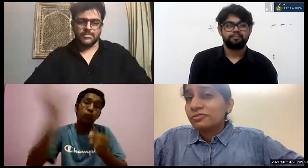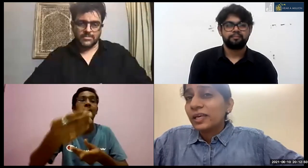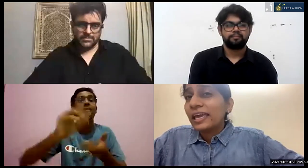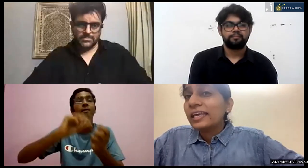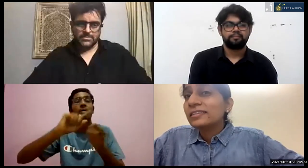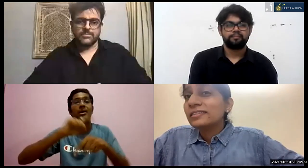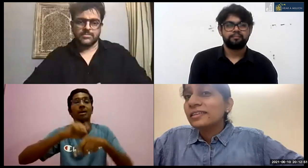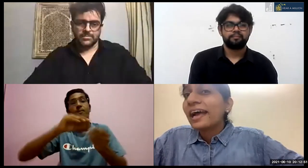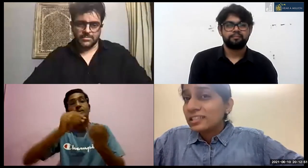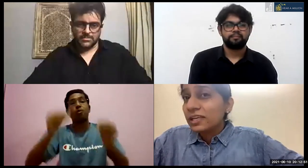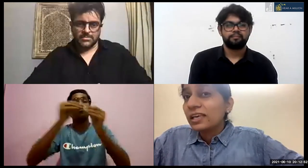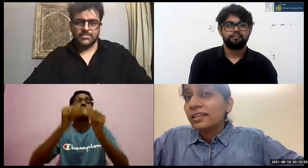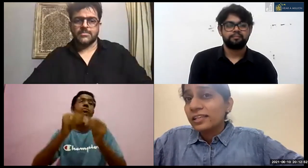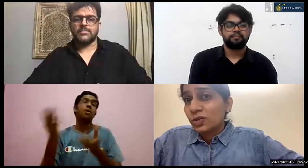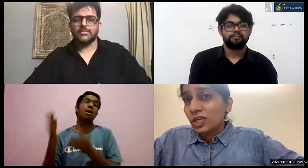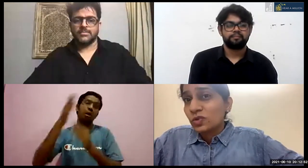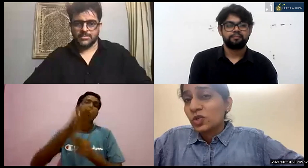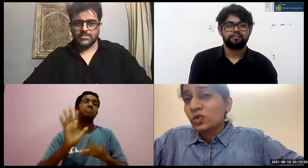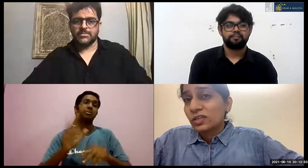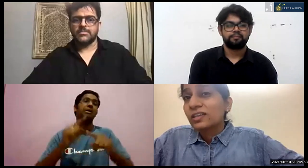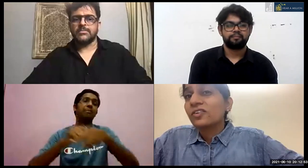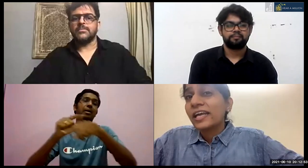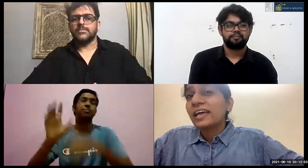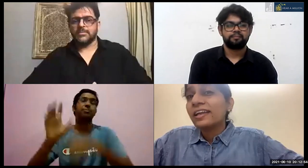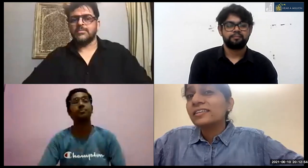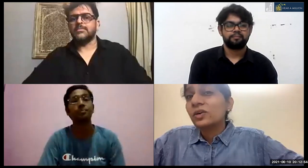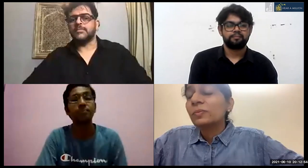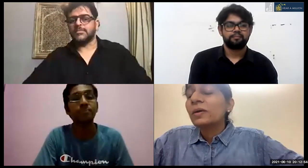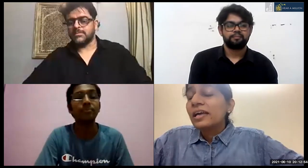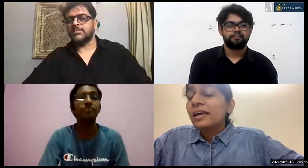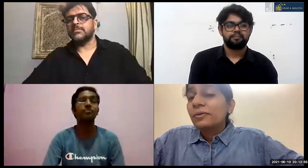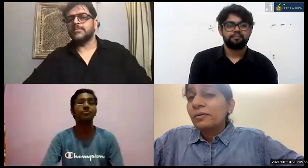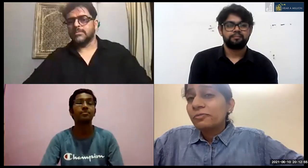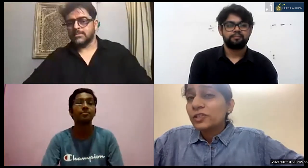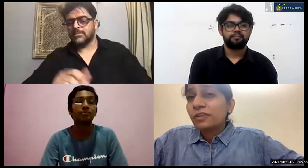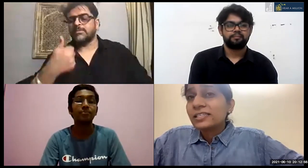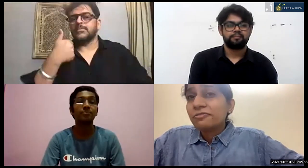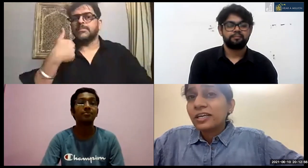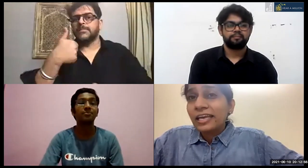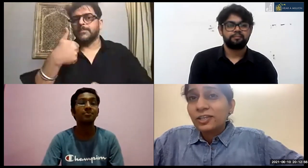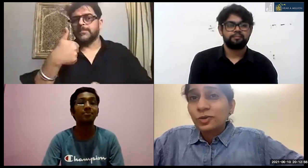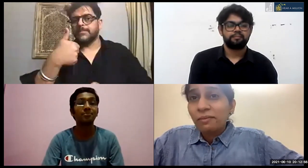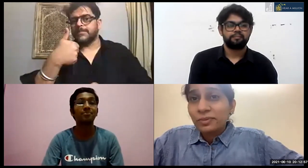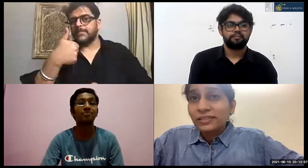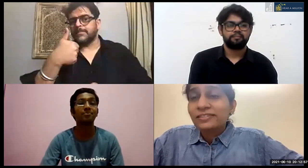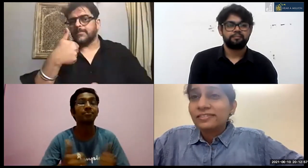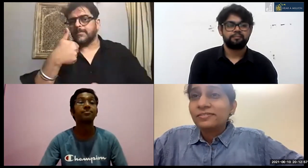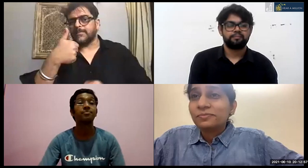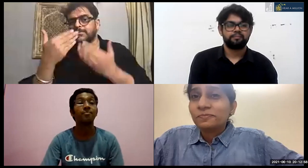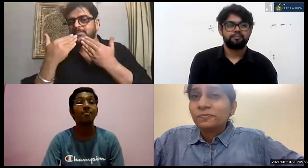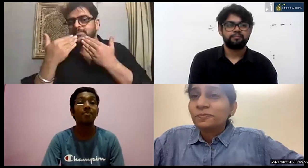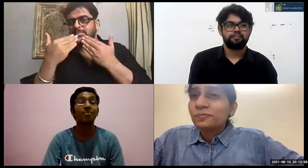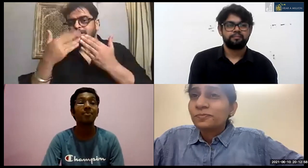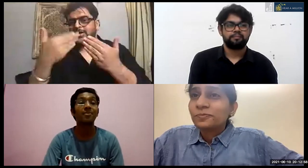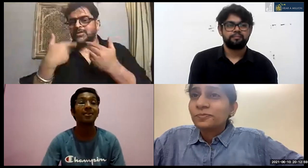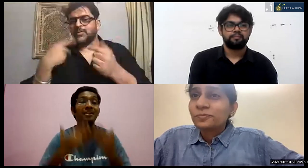involve actively in the education of the children, right? And face-to-face definitely has to happen.